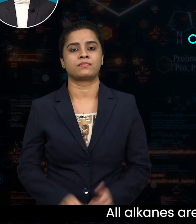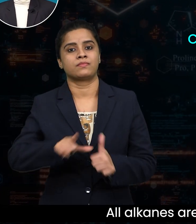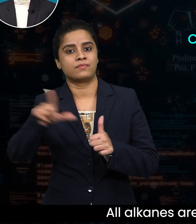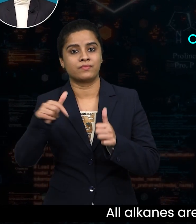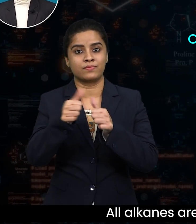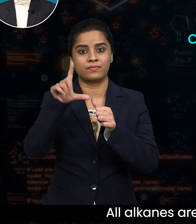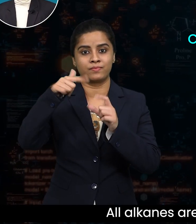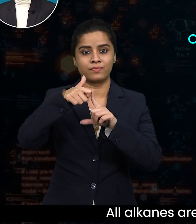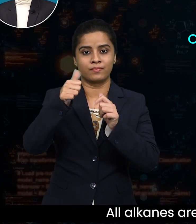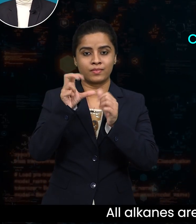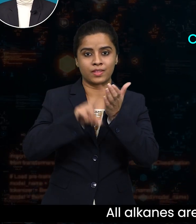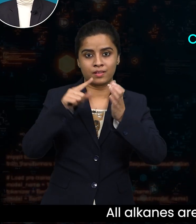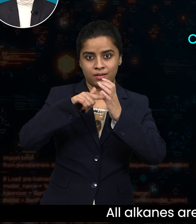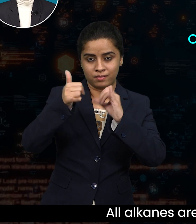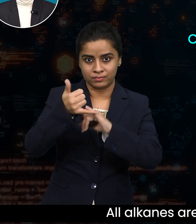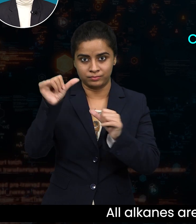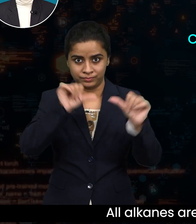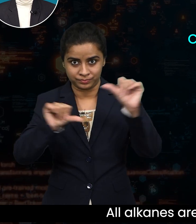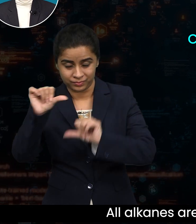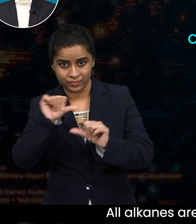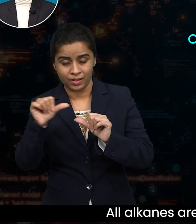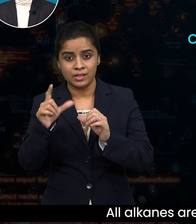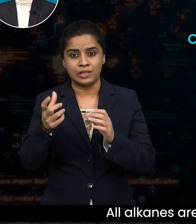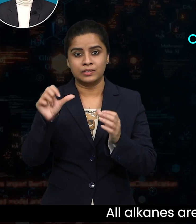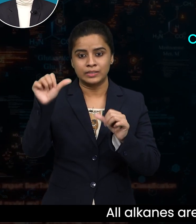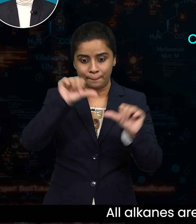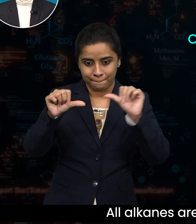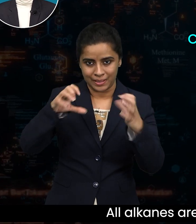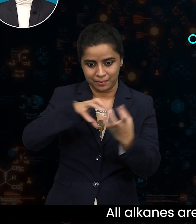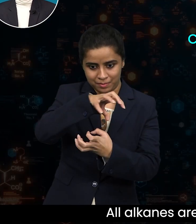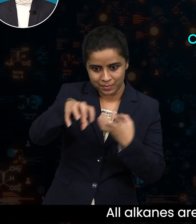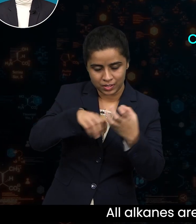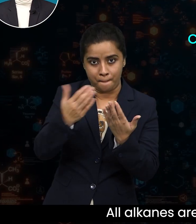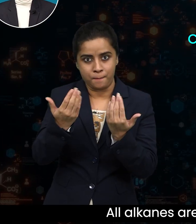All alkenes are saturated hydrocarbons.